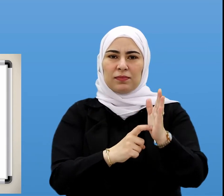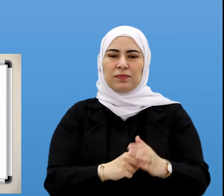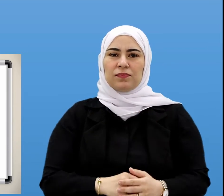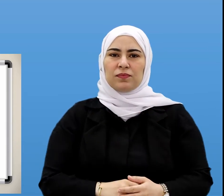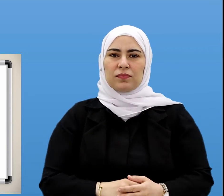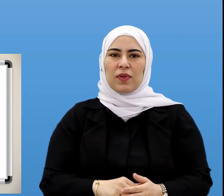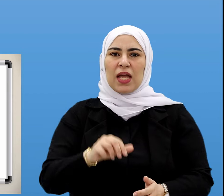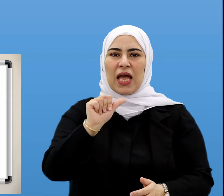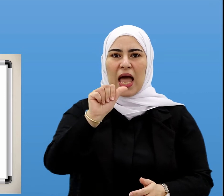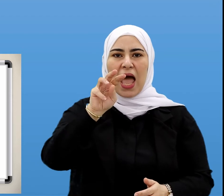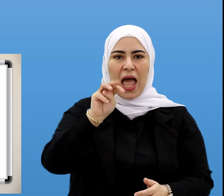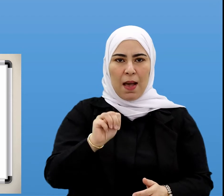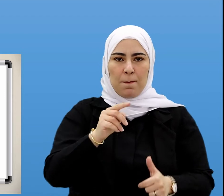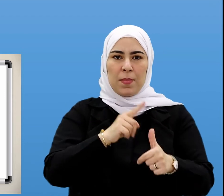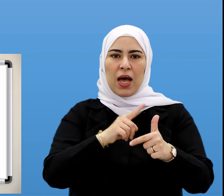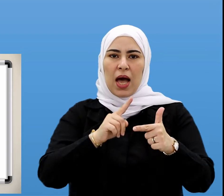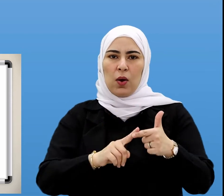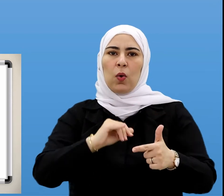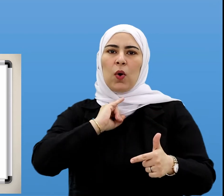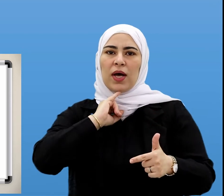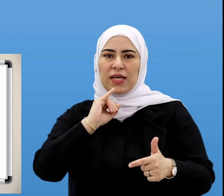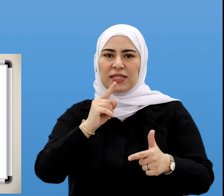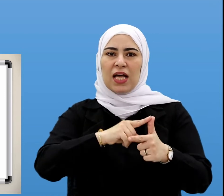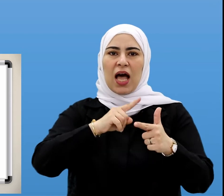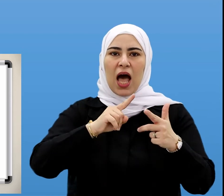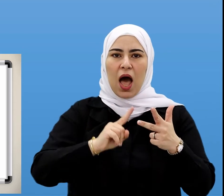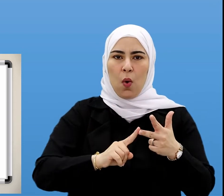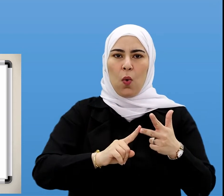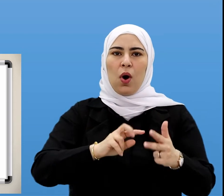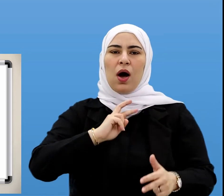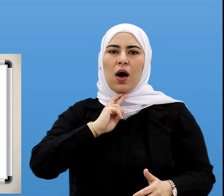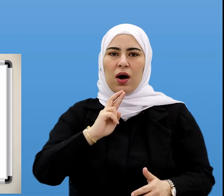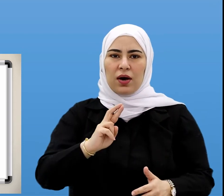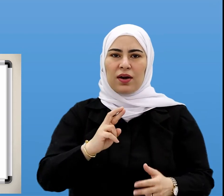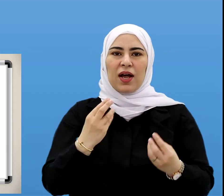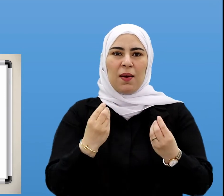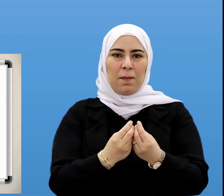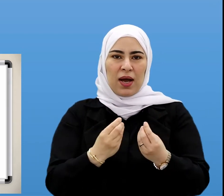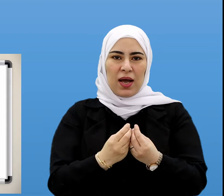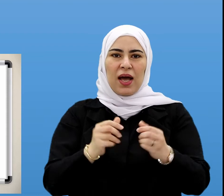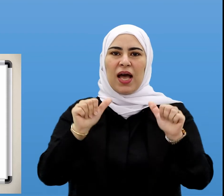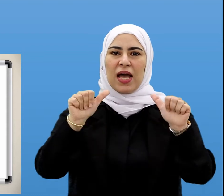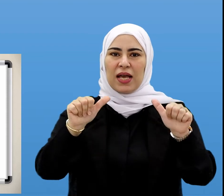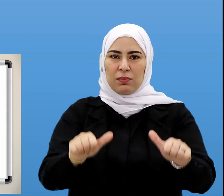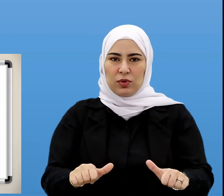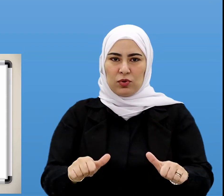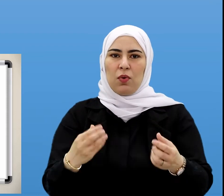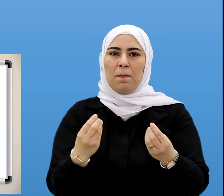Am, or, is, or, are, plus able to.